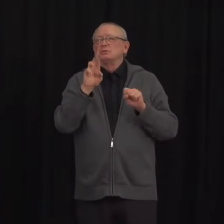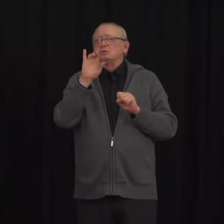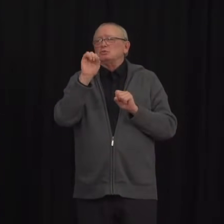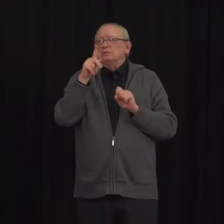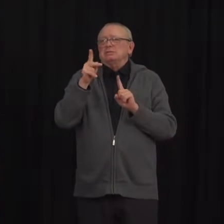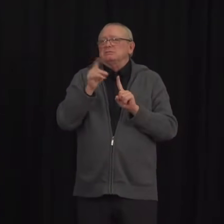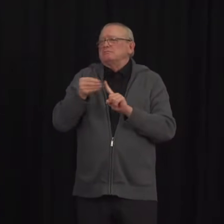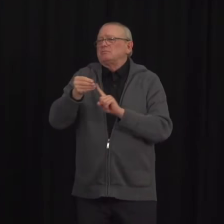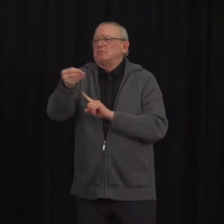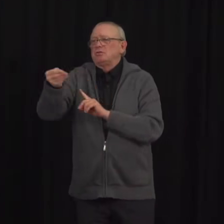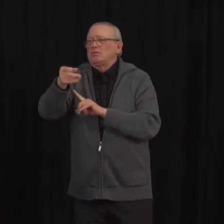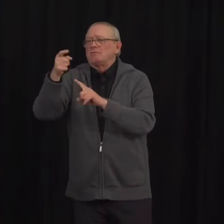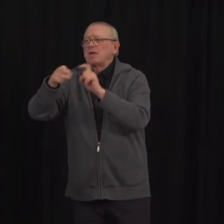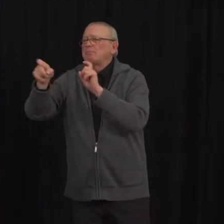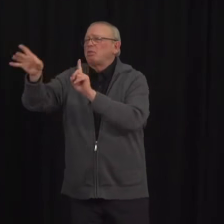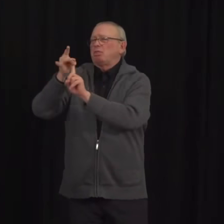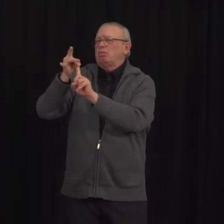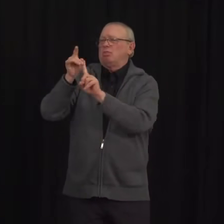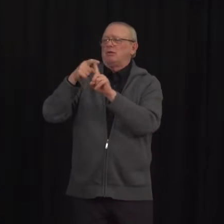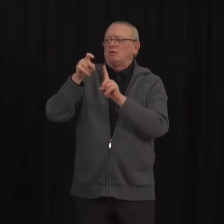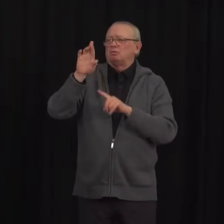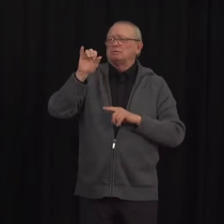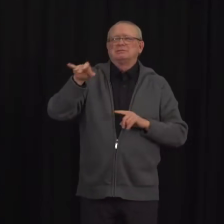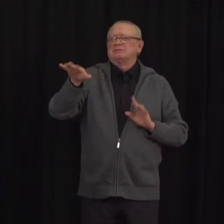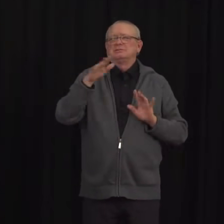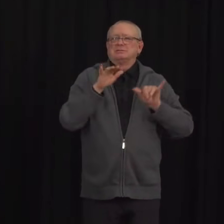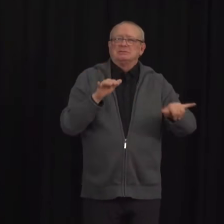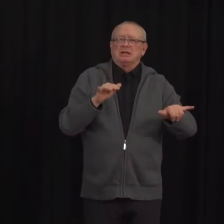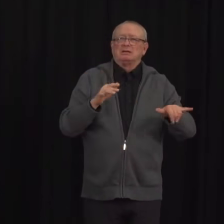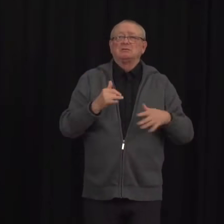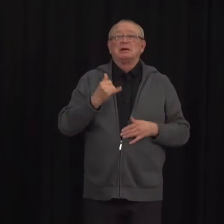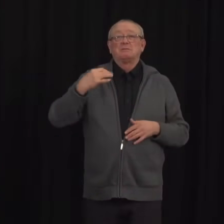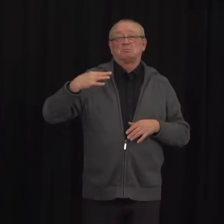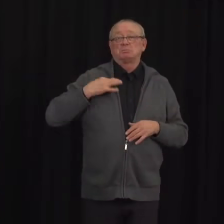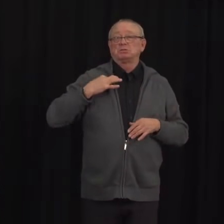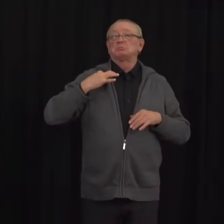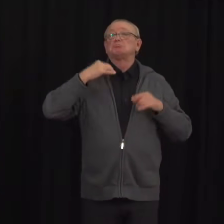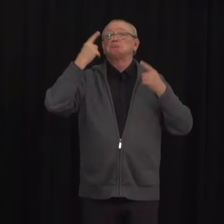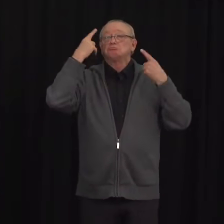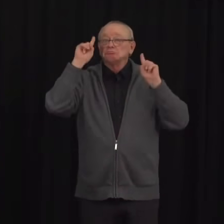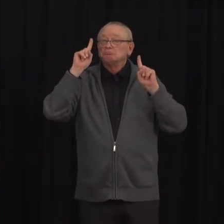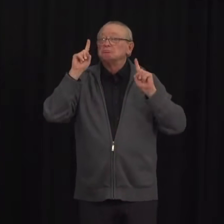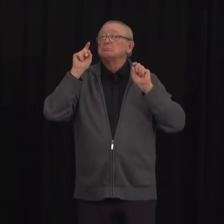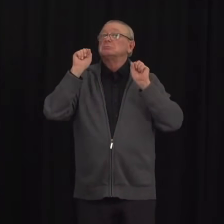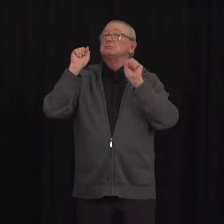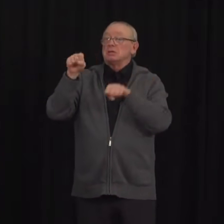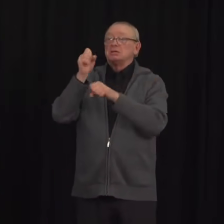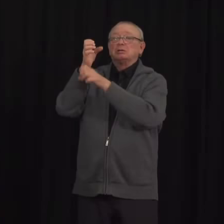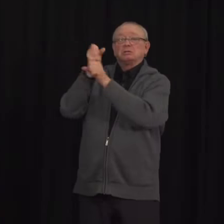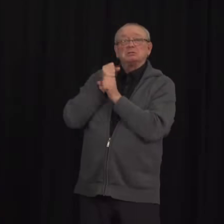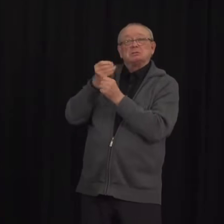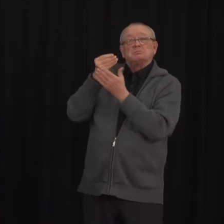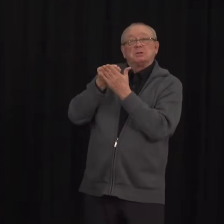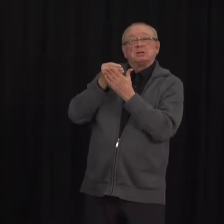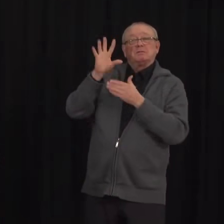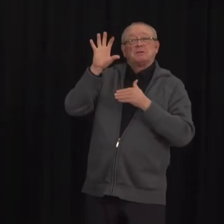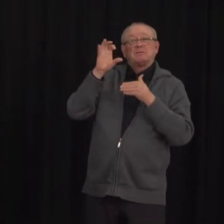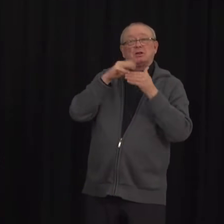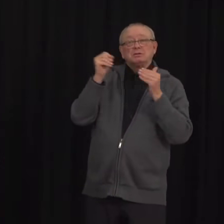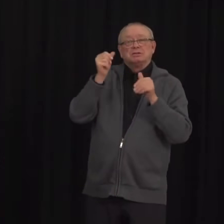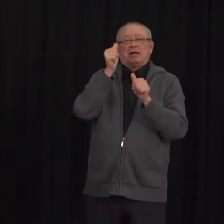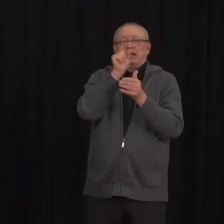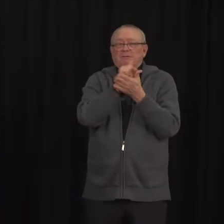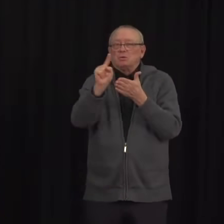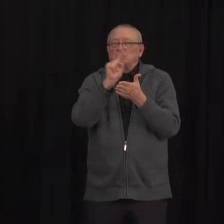COVID. If you are eligible, your household can receive $500 for each one-week period up to a total